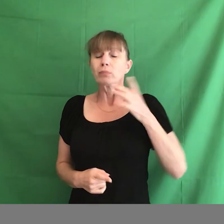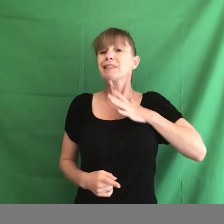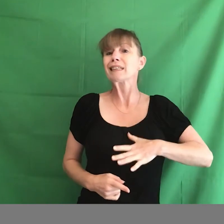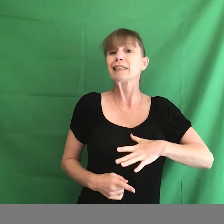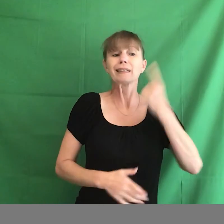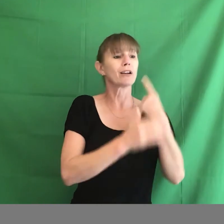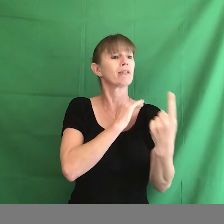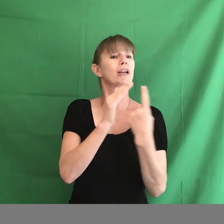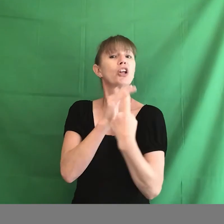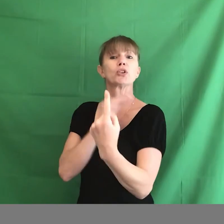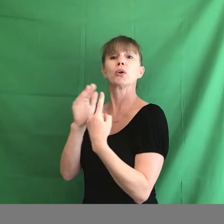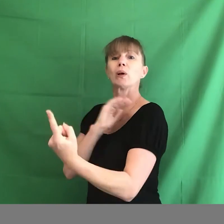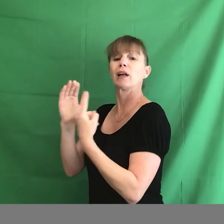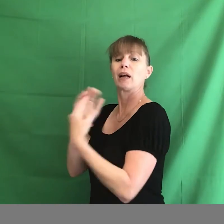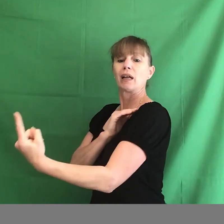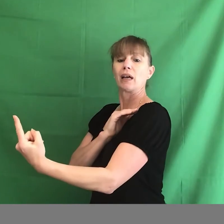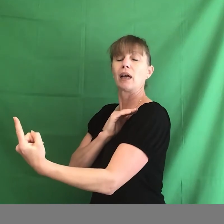need is